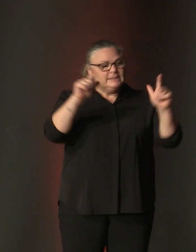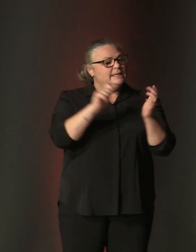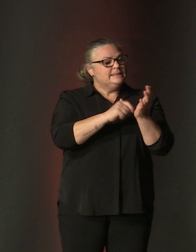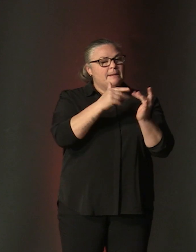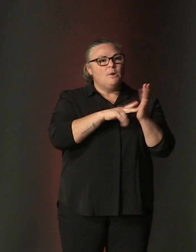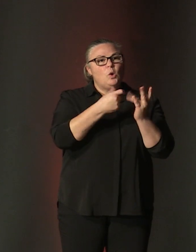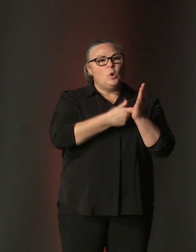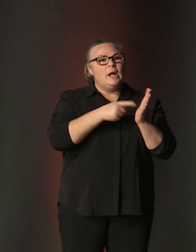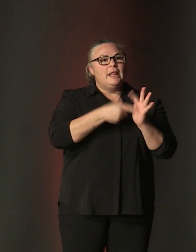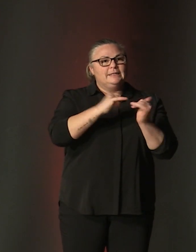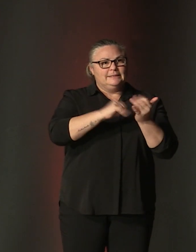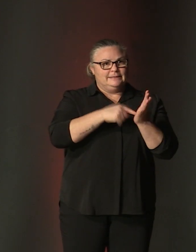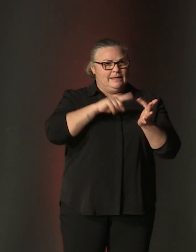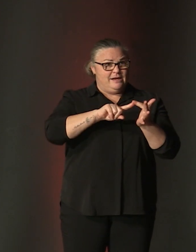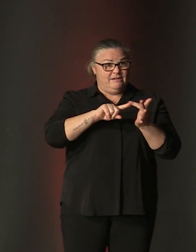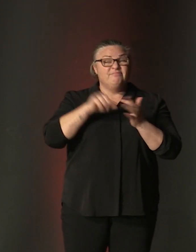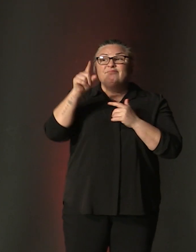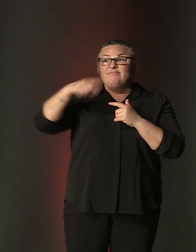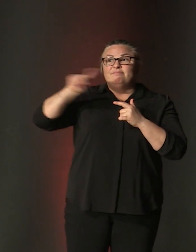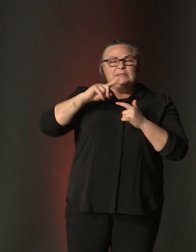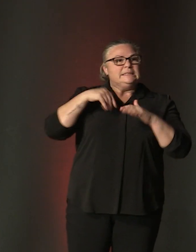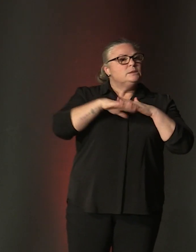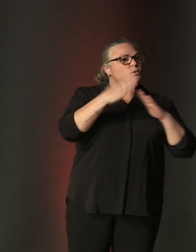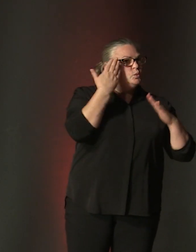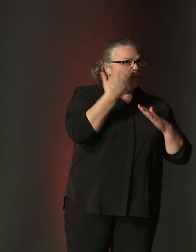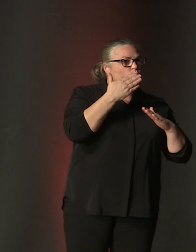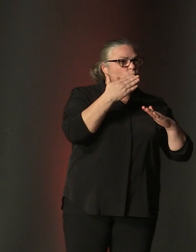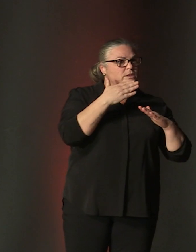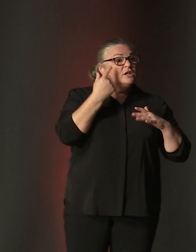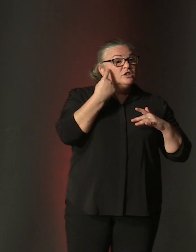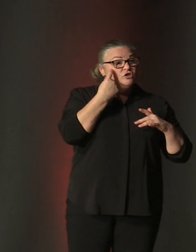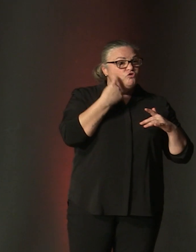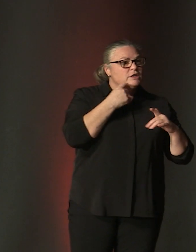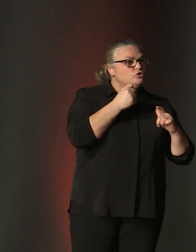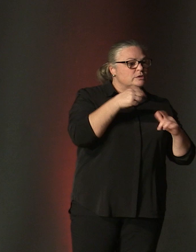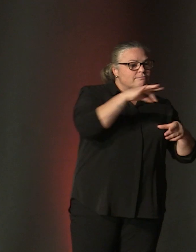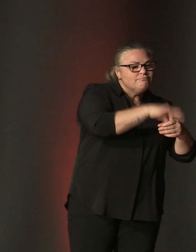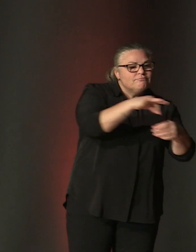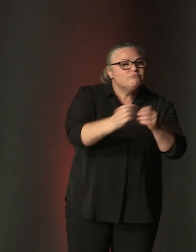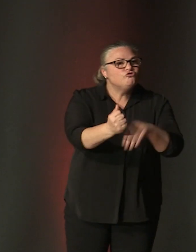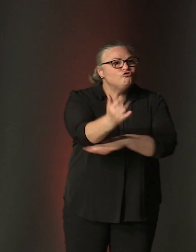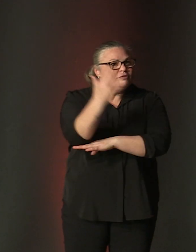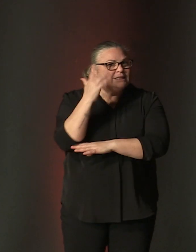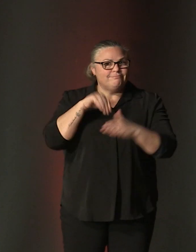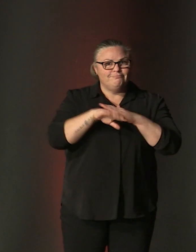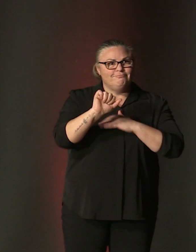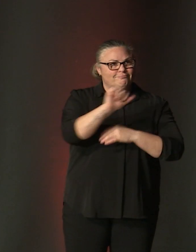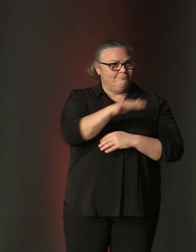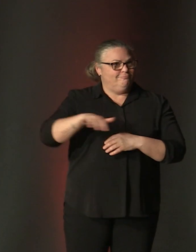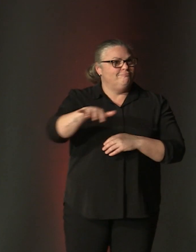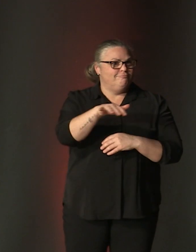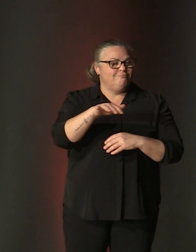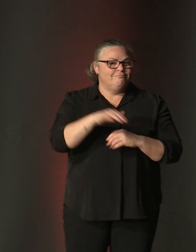they did a series of climate awareness workshops across rural schools in Timor, doing reforestation activities. Our partners